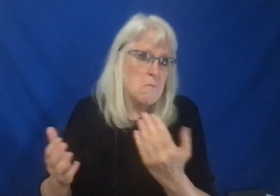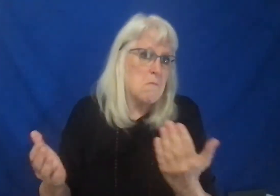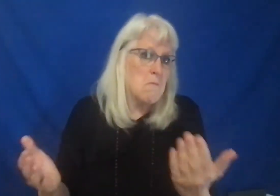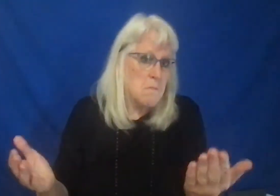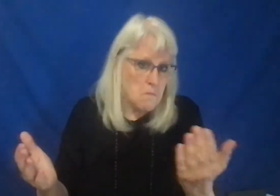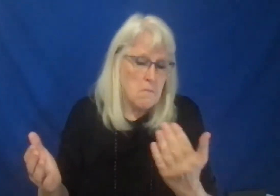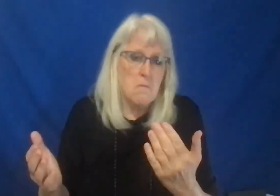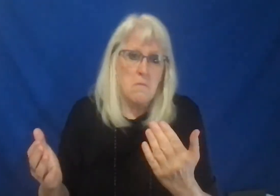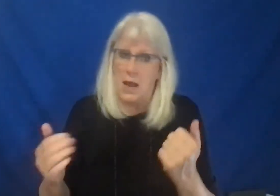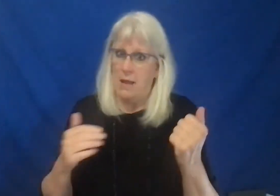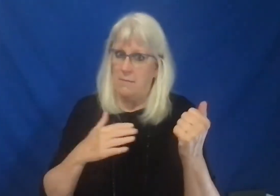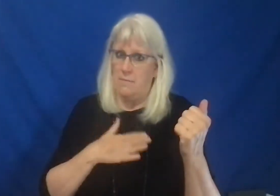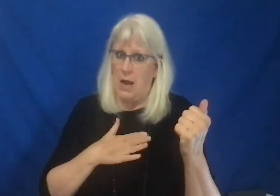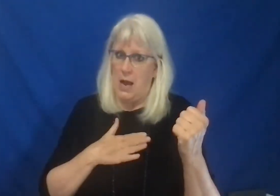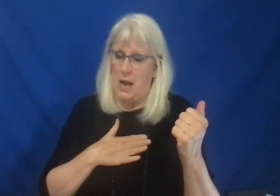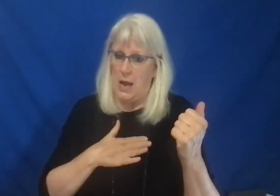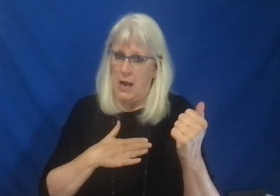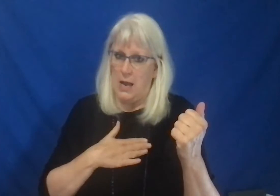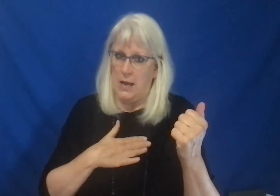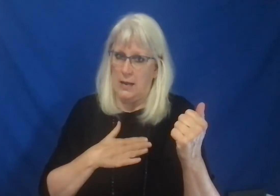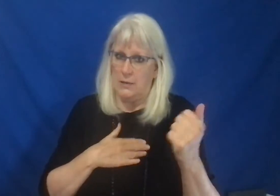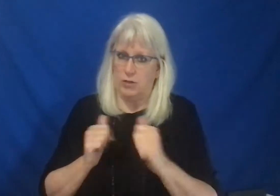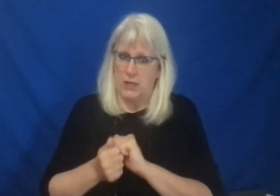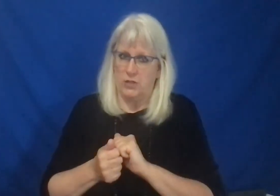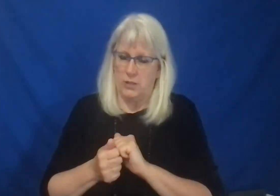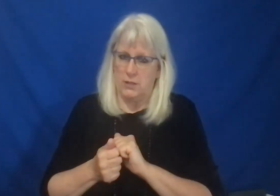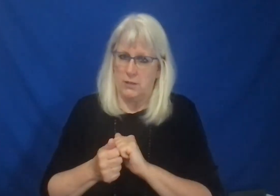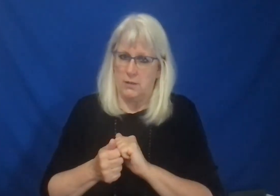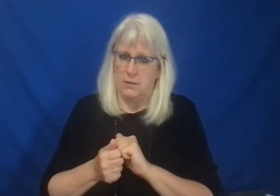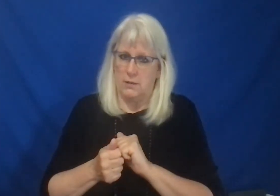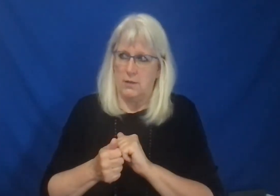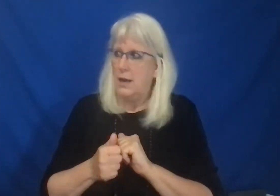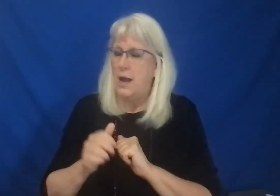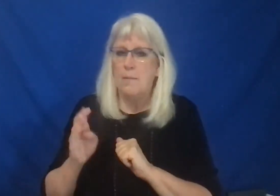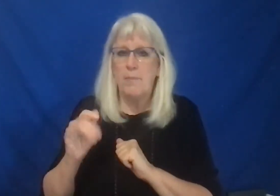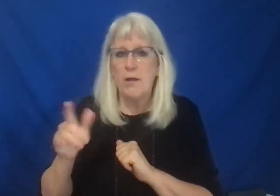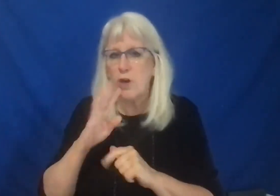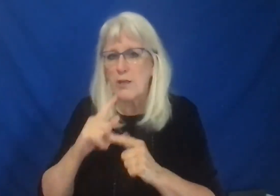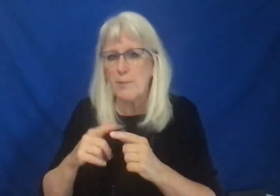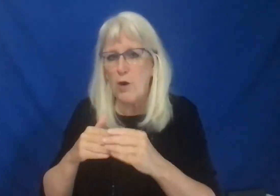and my changing, my being different, and the stability and the things that Bill talks about in his leadership essay,